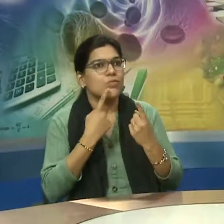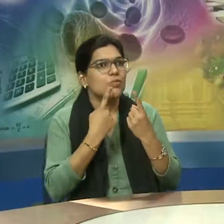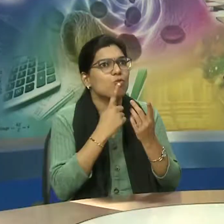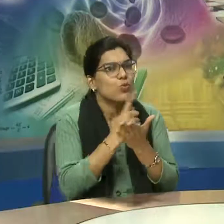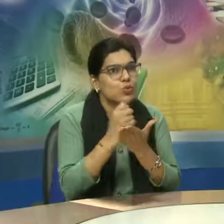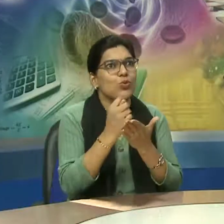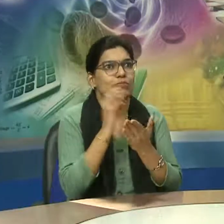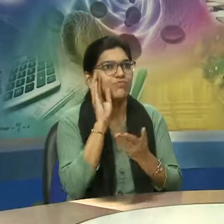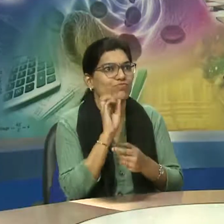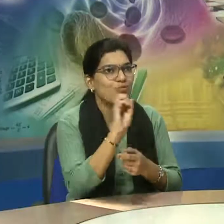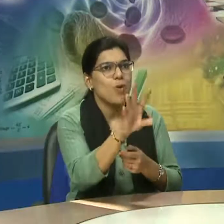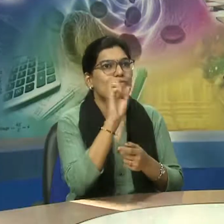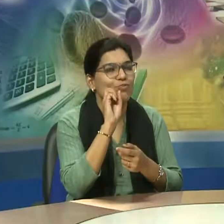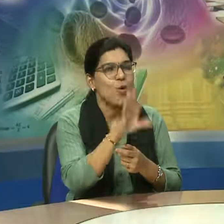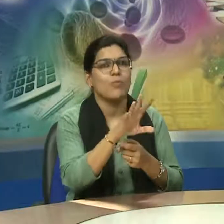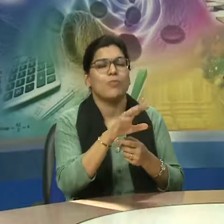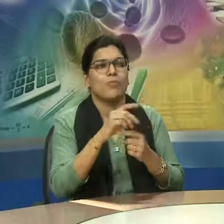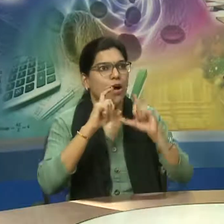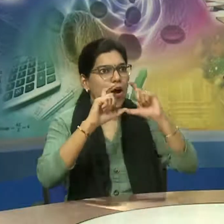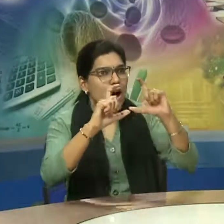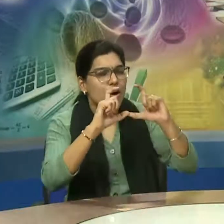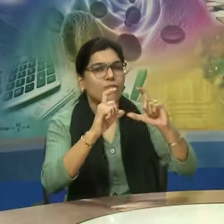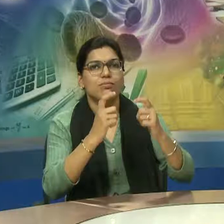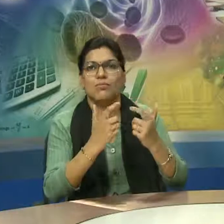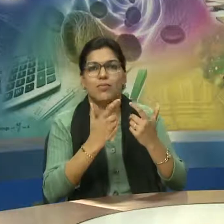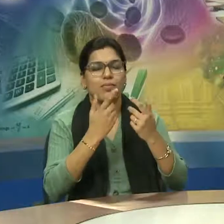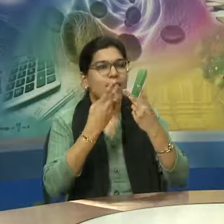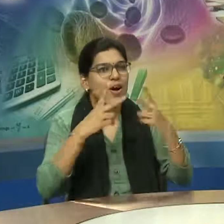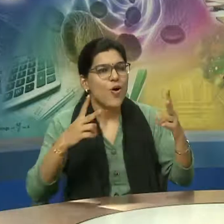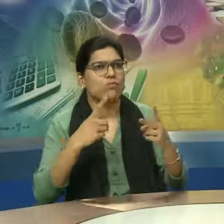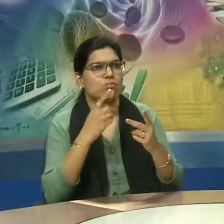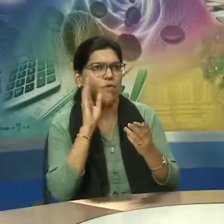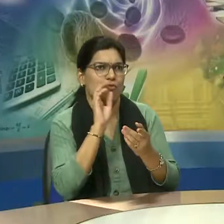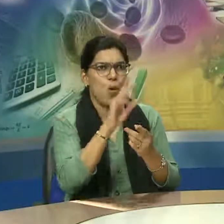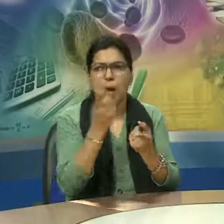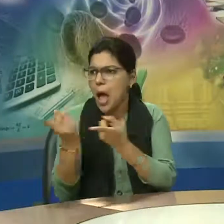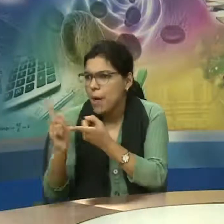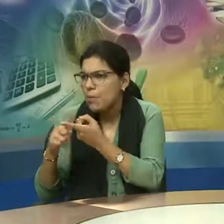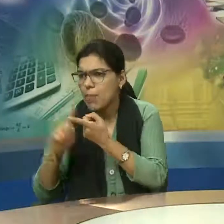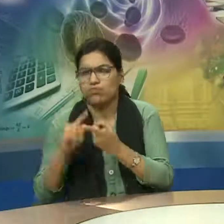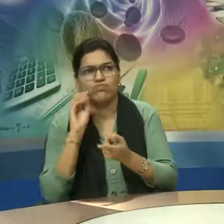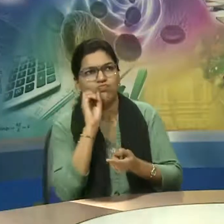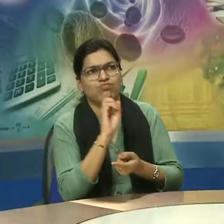honest about our feelings.